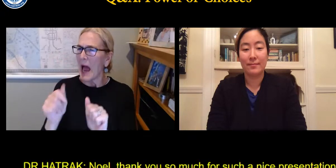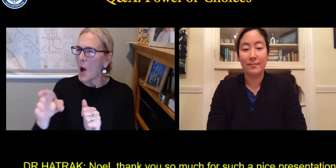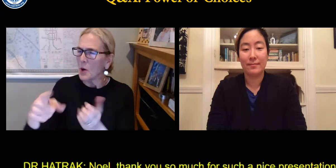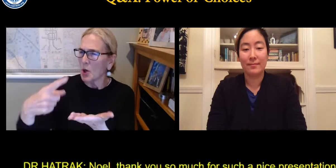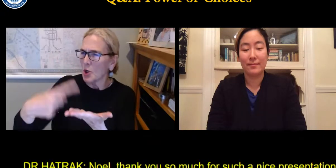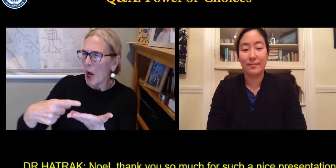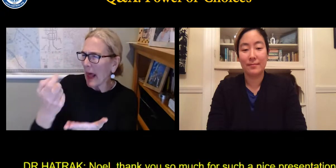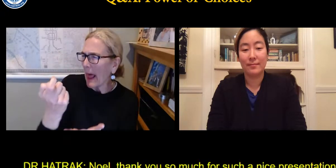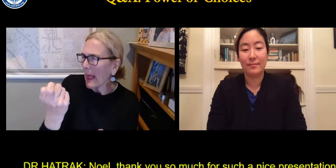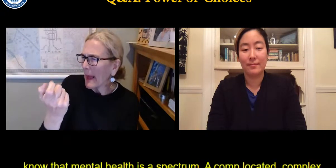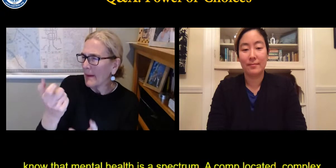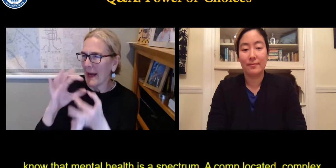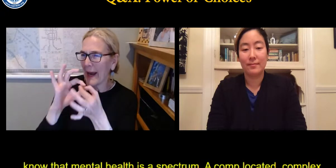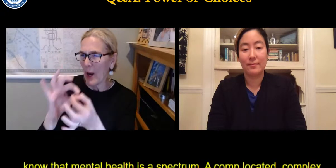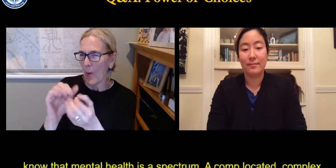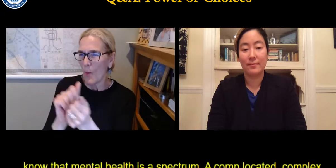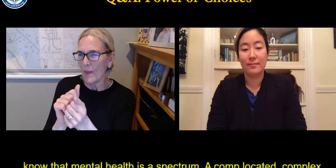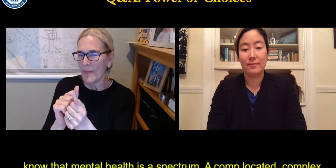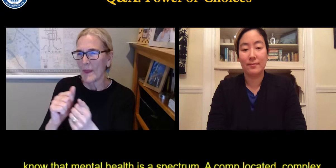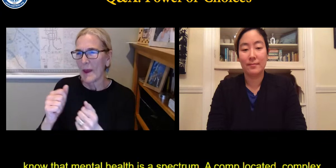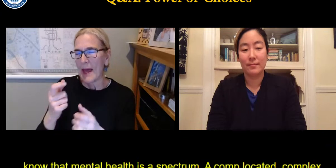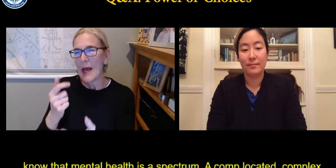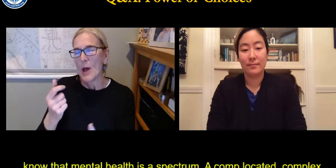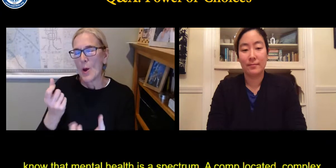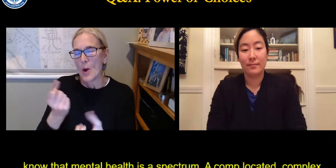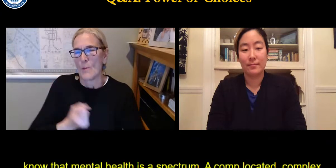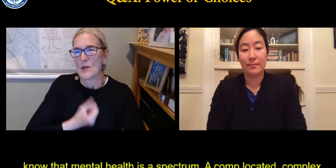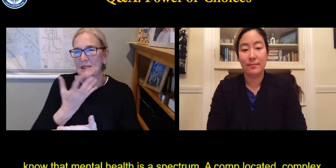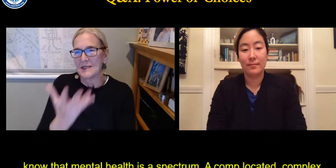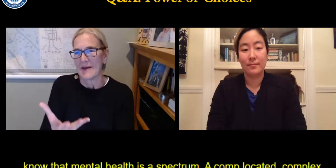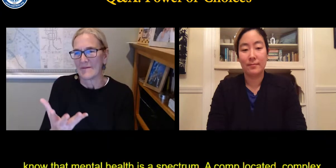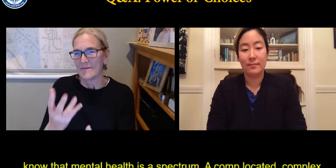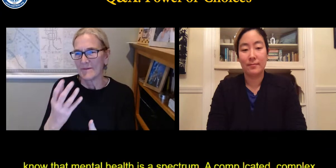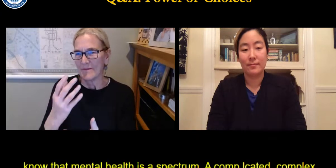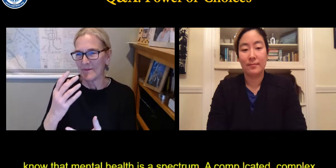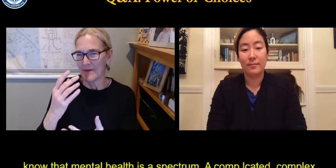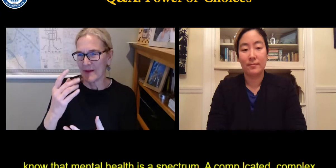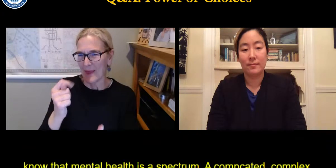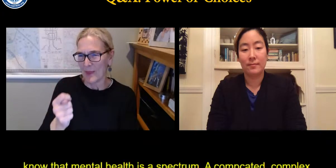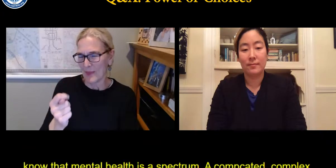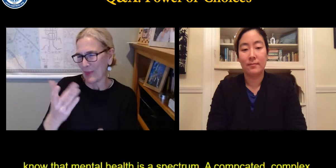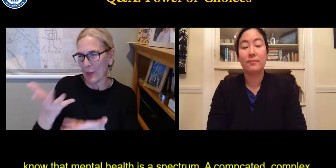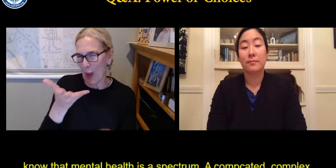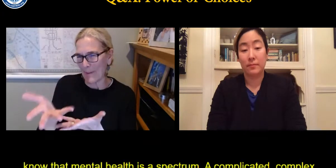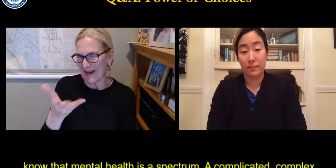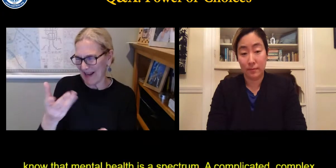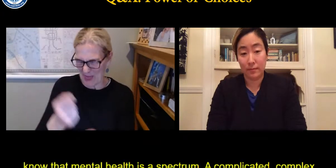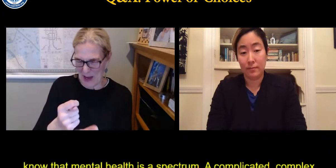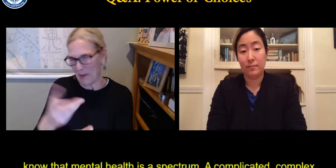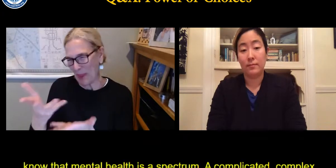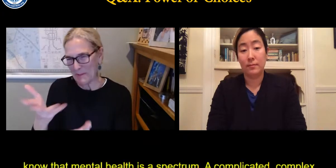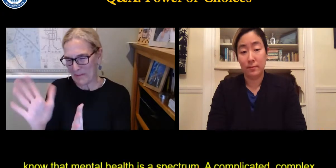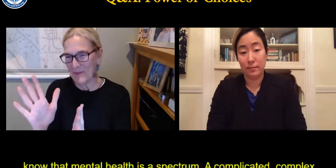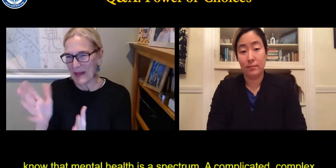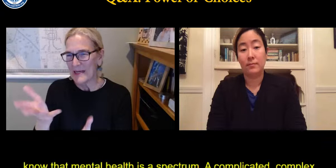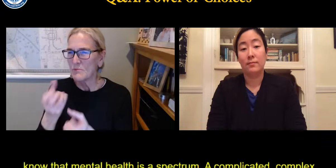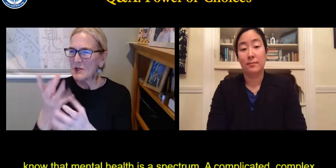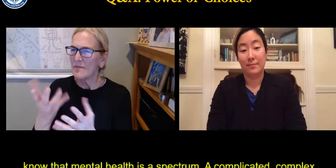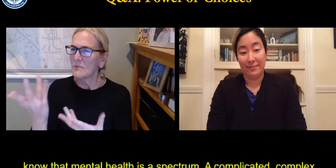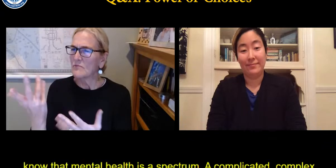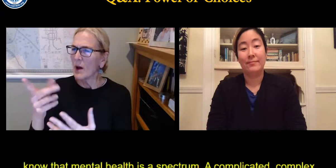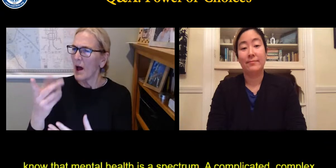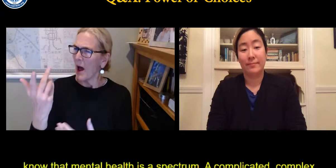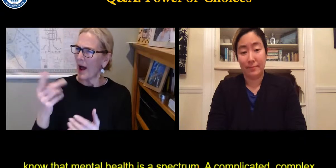you uh, a question. The question says, can you talk a little bit